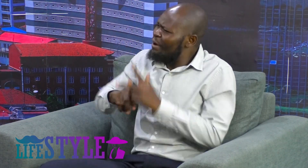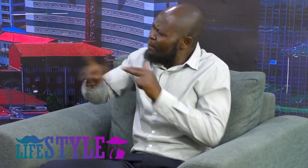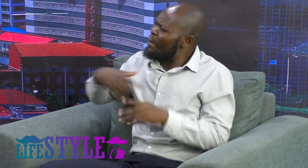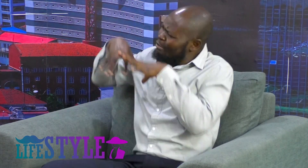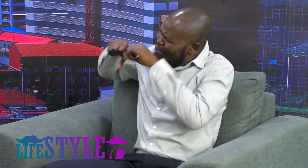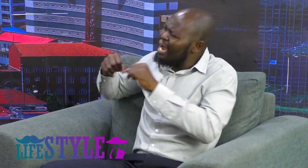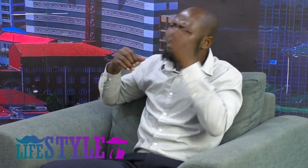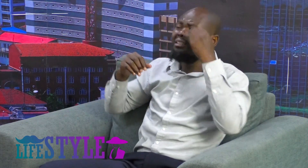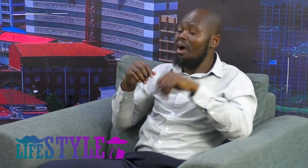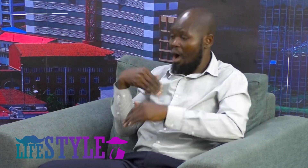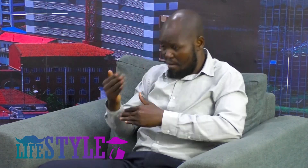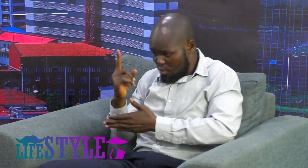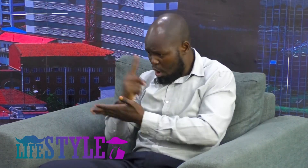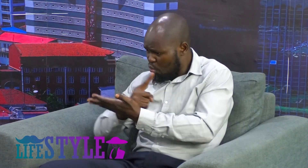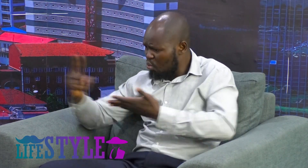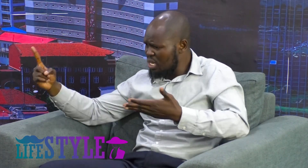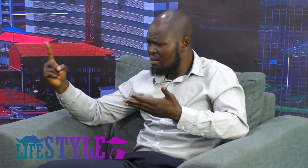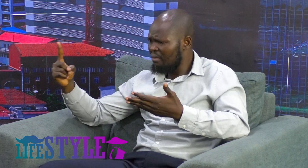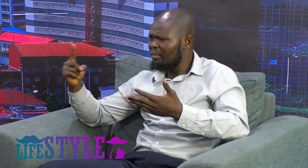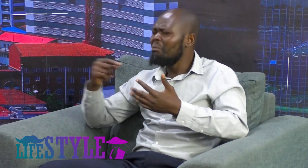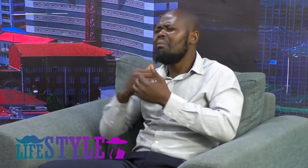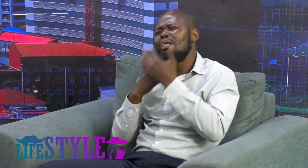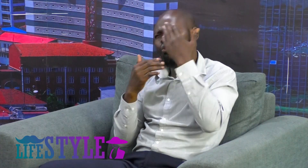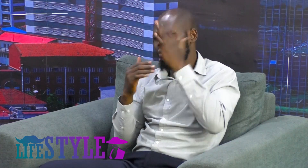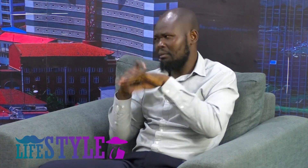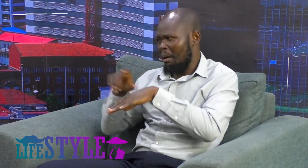be ring the bell. Break time, lunchtime,